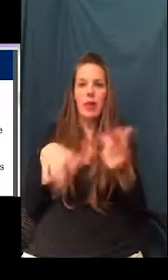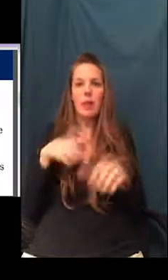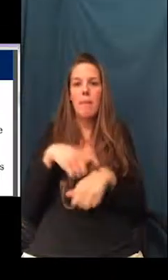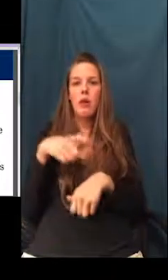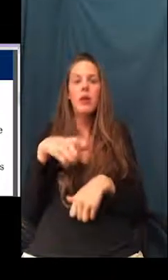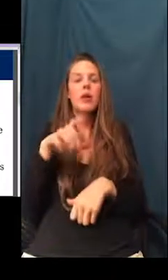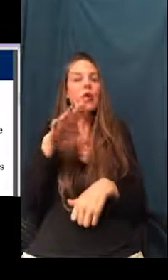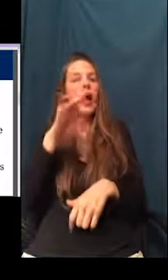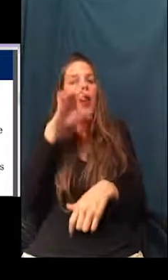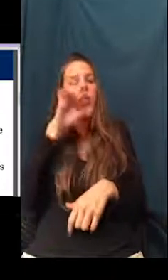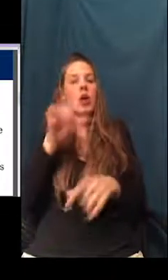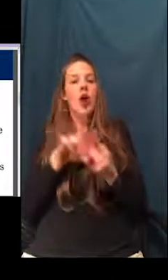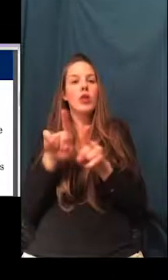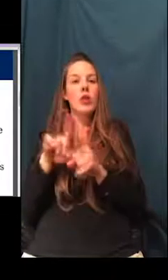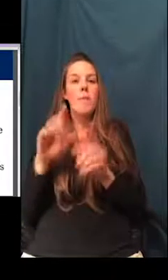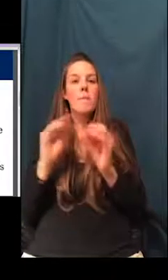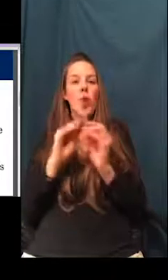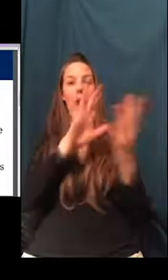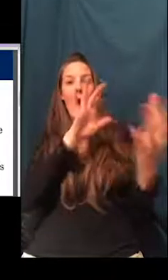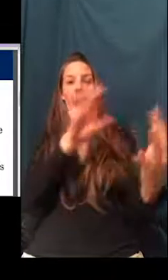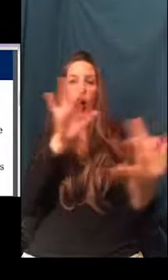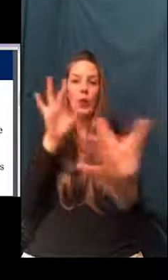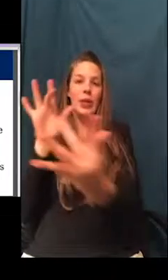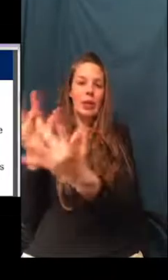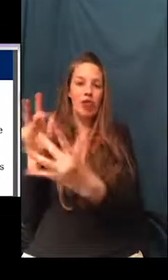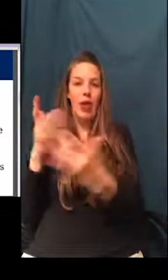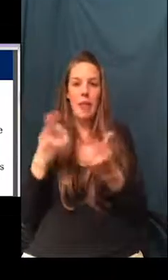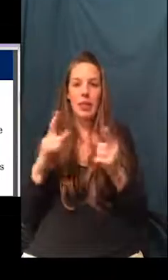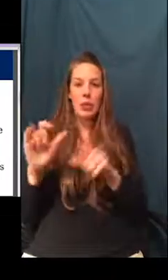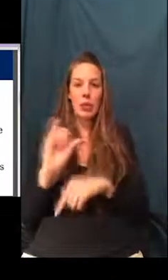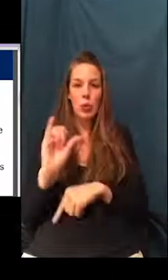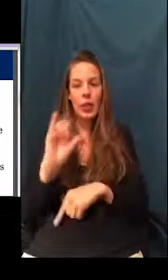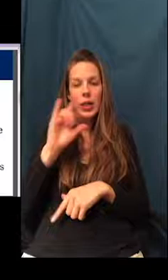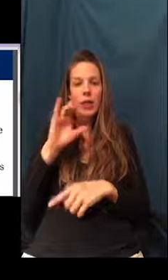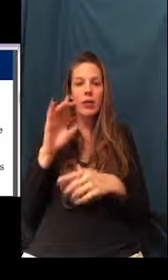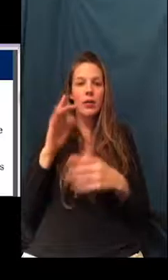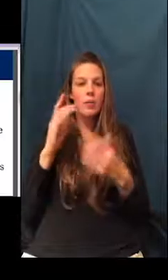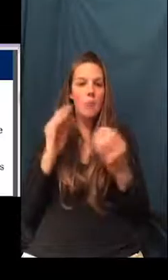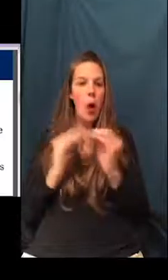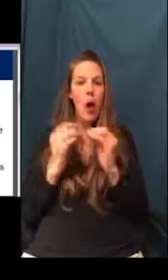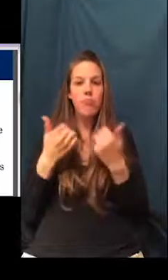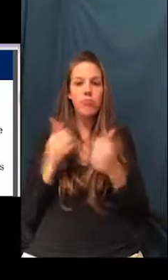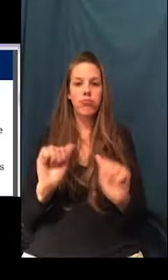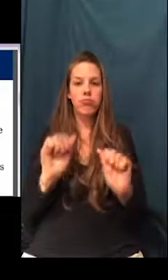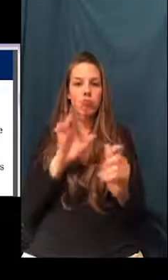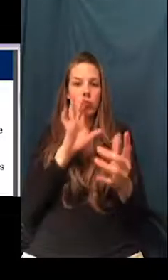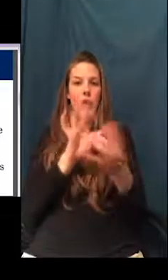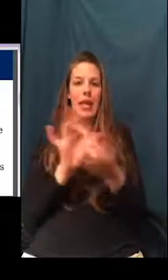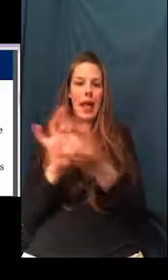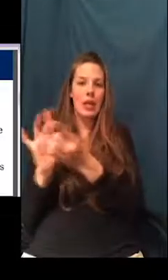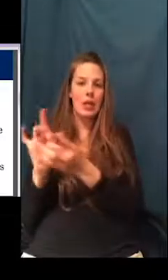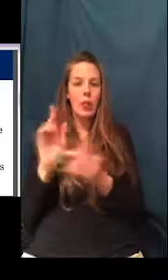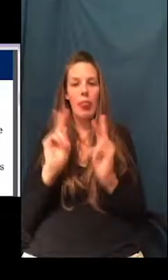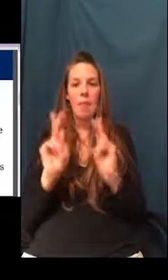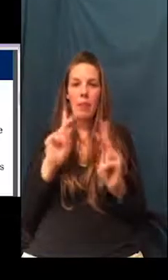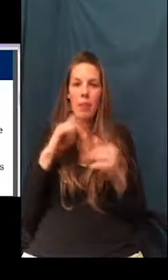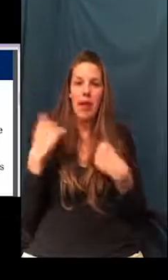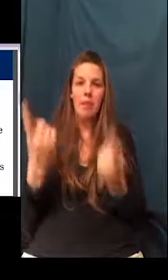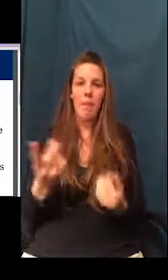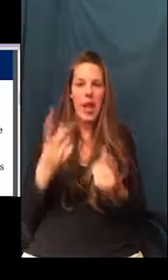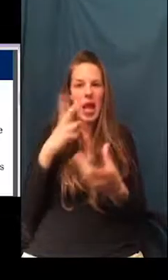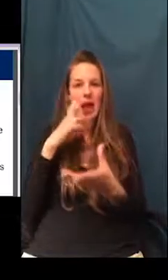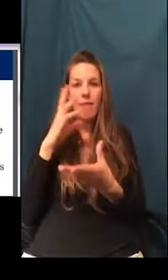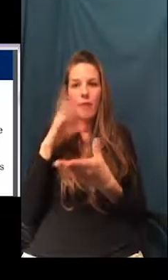I also think there's been a lot more outreach going on, stepping up efforts to be connecting with people who have been in